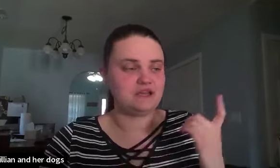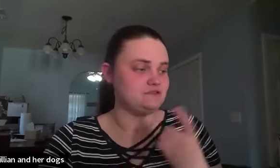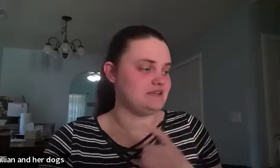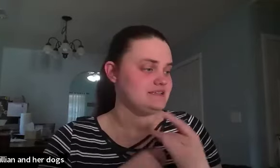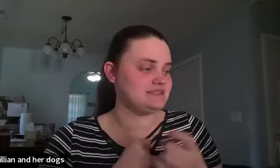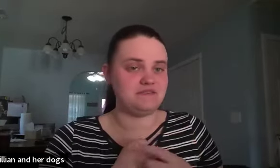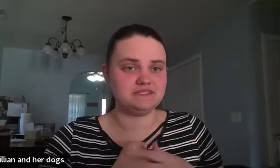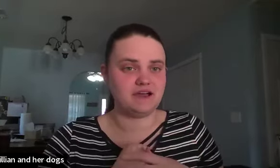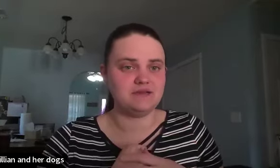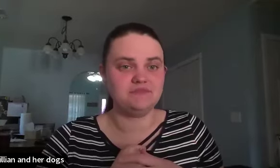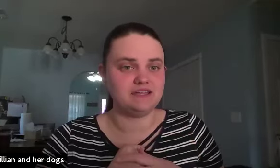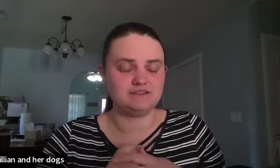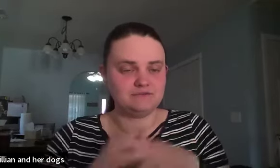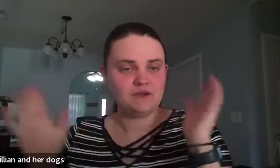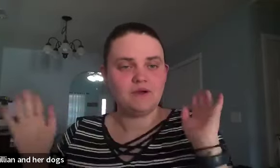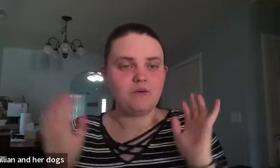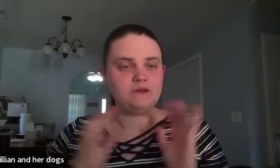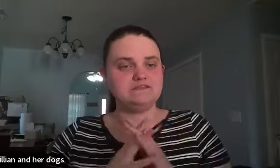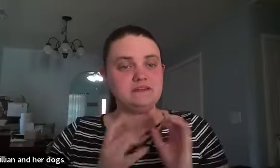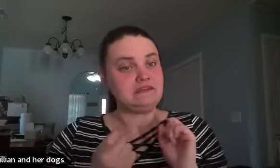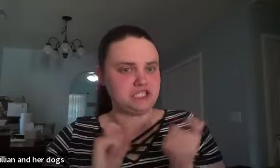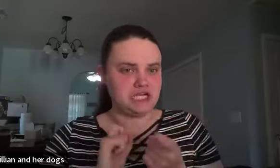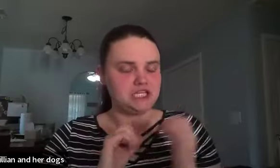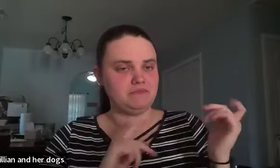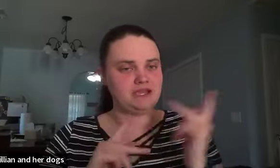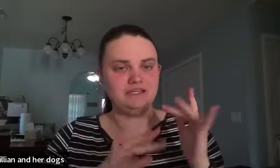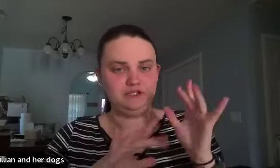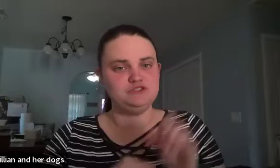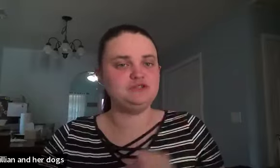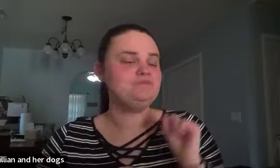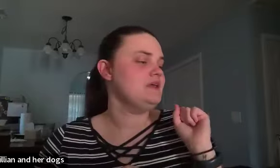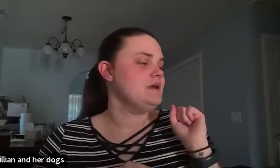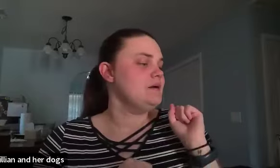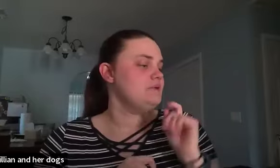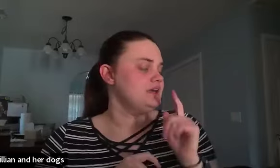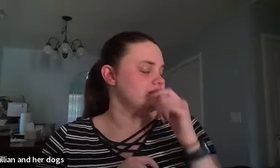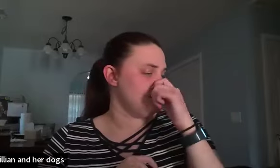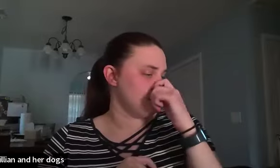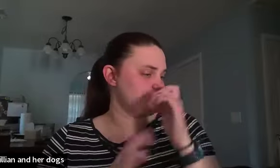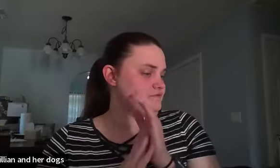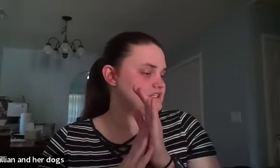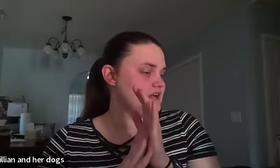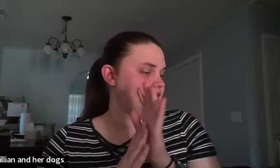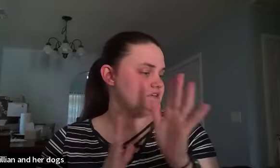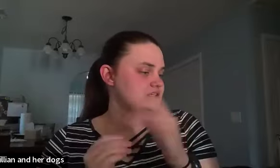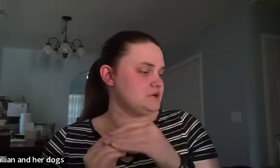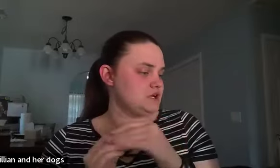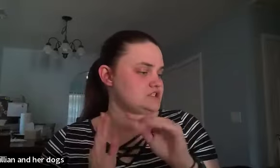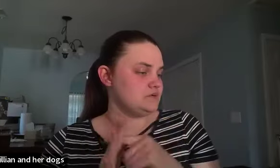after daylight savings time. That's always a fun little change getting back and used to. But so for tonight, obviously, we're going to start